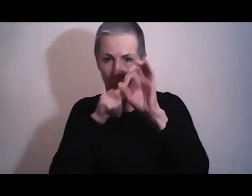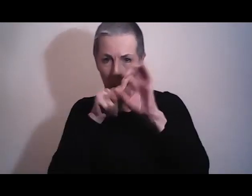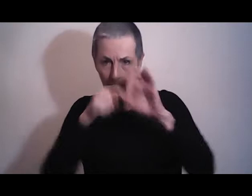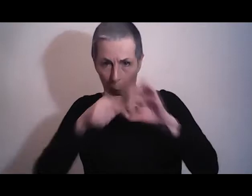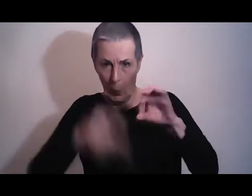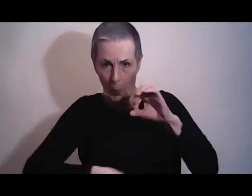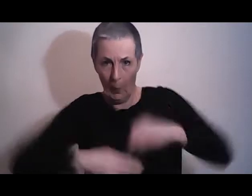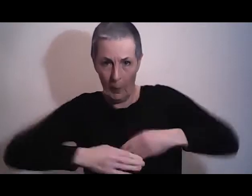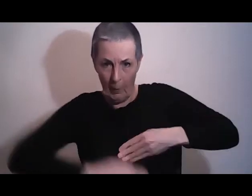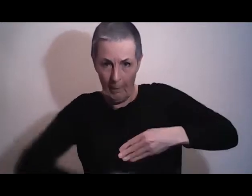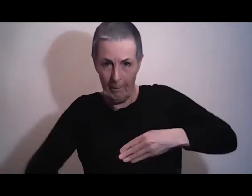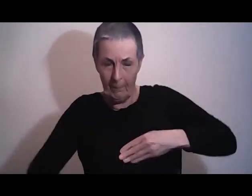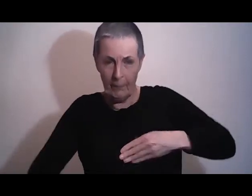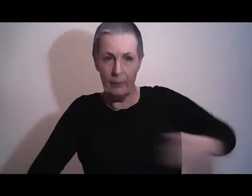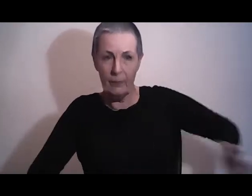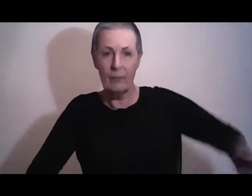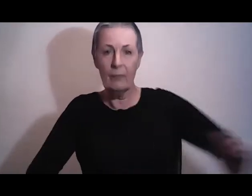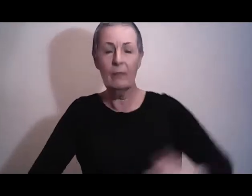and just breathe.